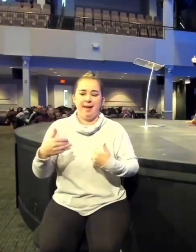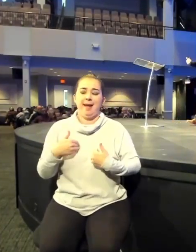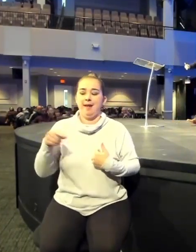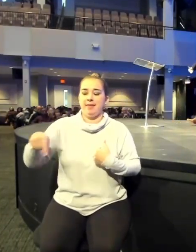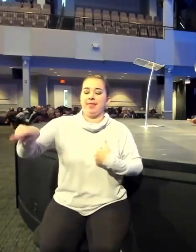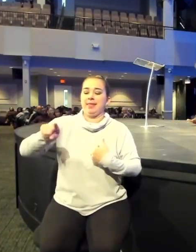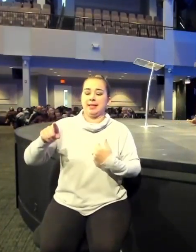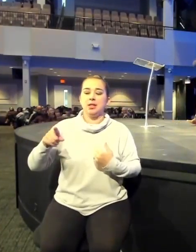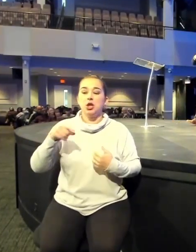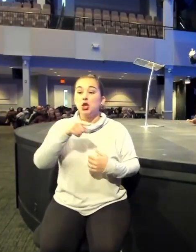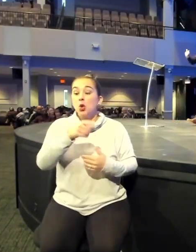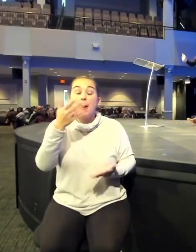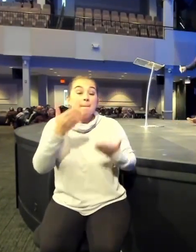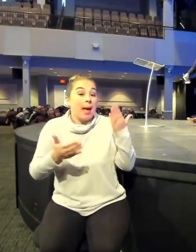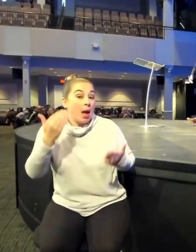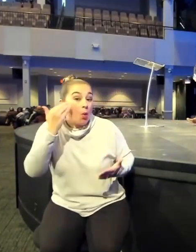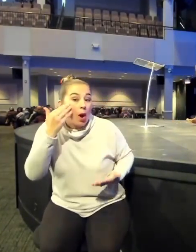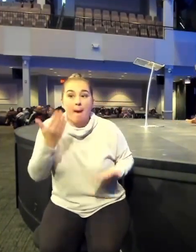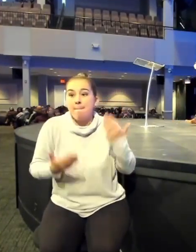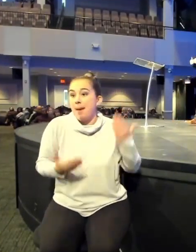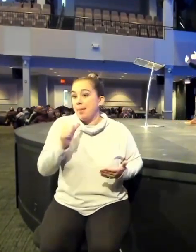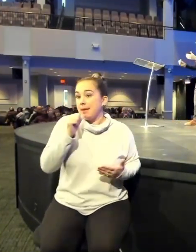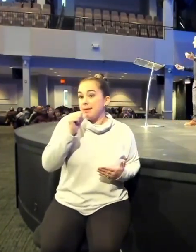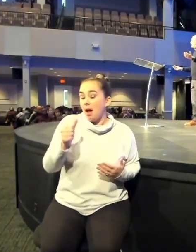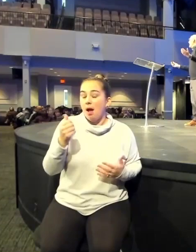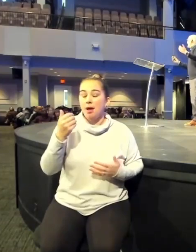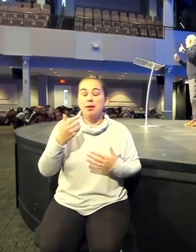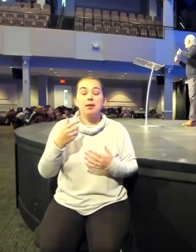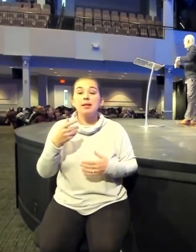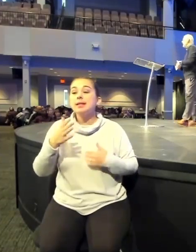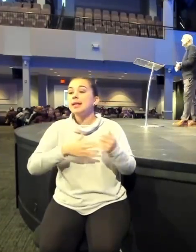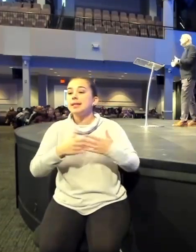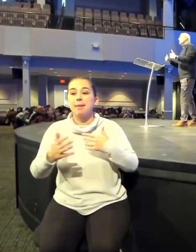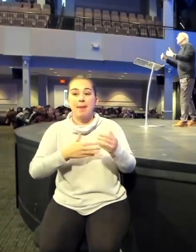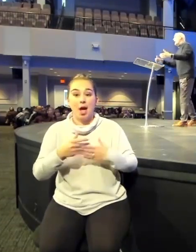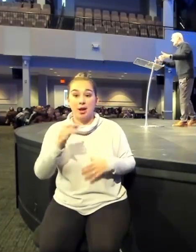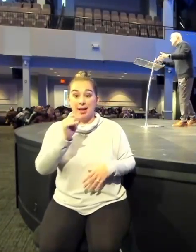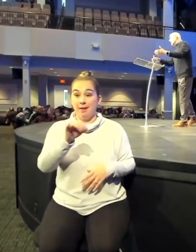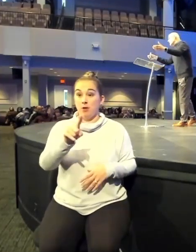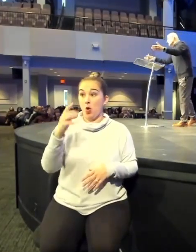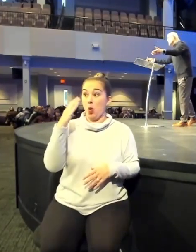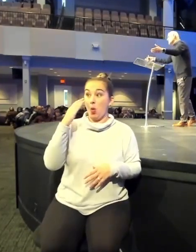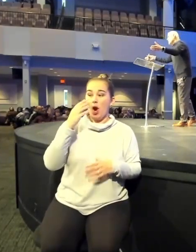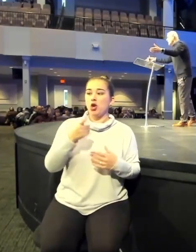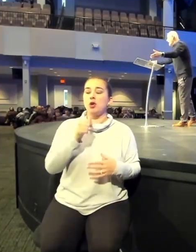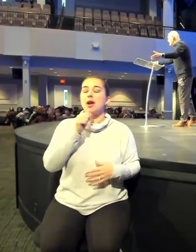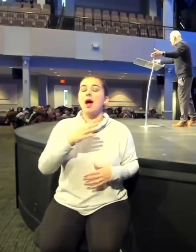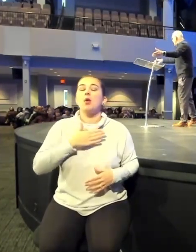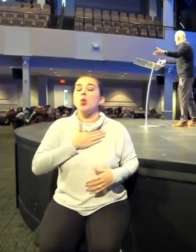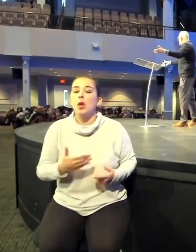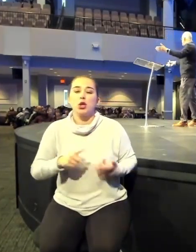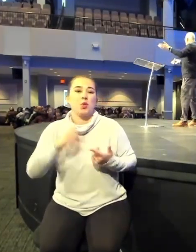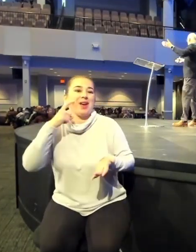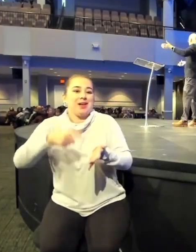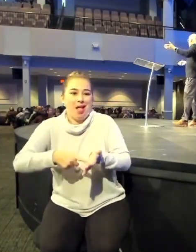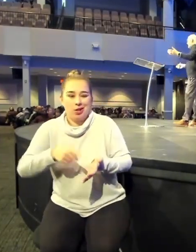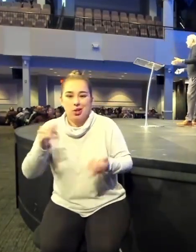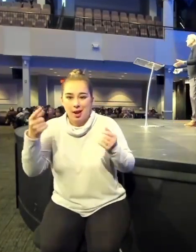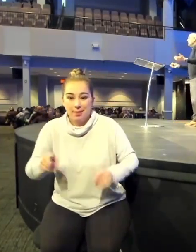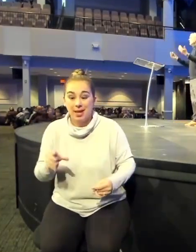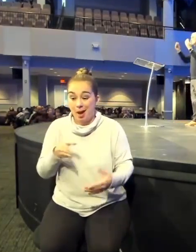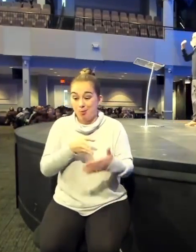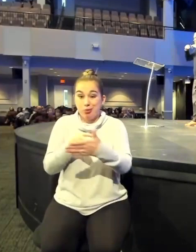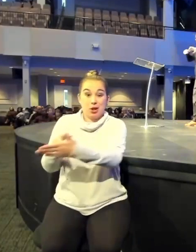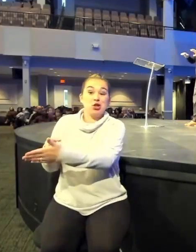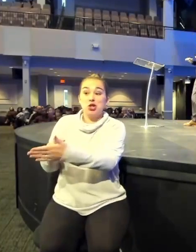be aware of it, you may not be aware of it. Even if you're aware of it, you may not be willing to acknowledge that it exists in your life. And prejudice